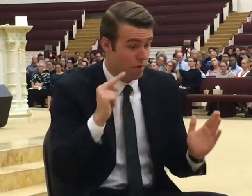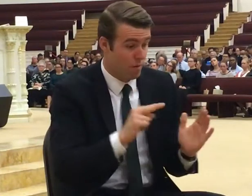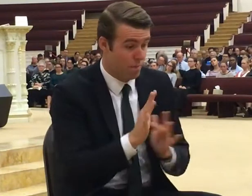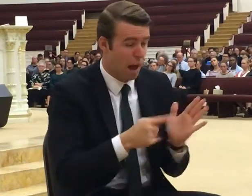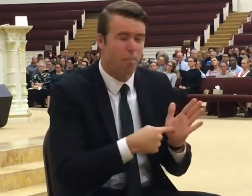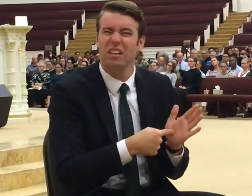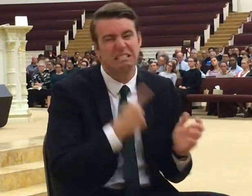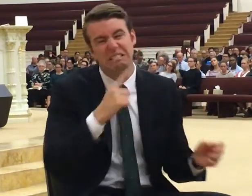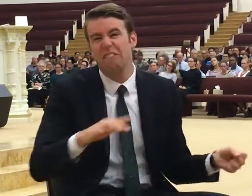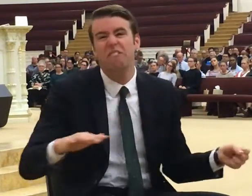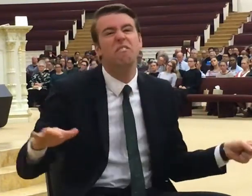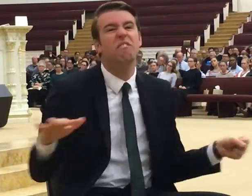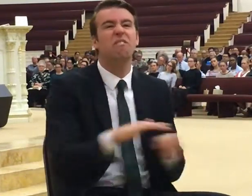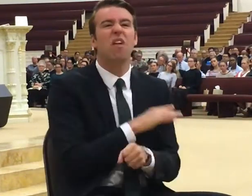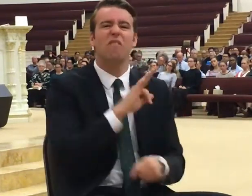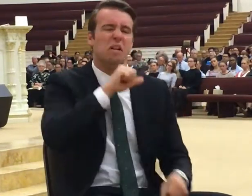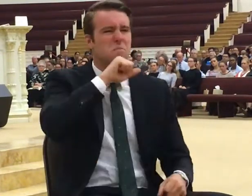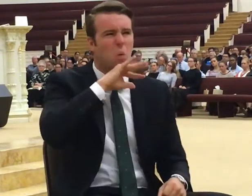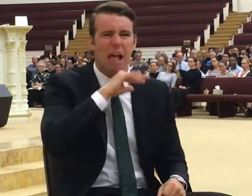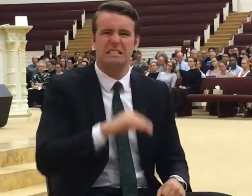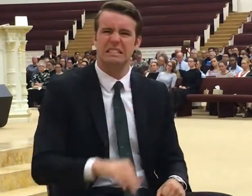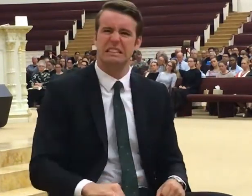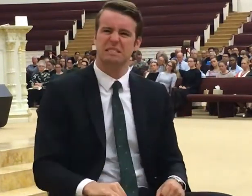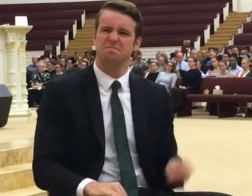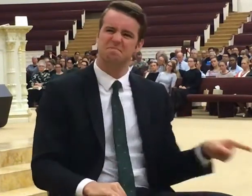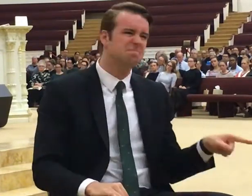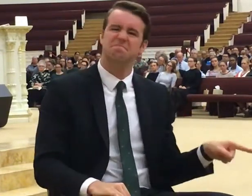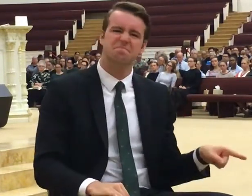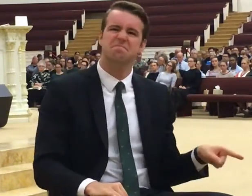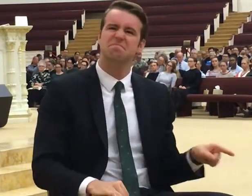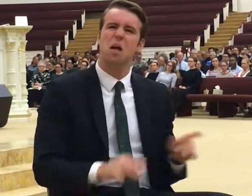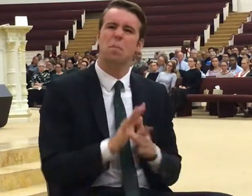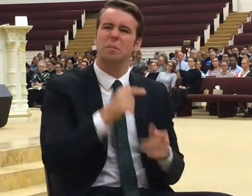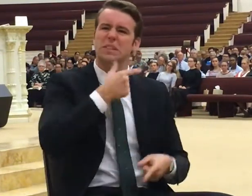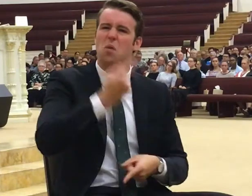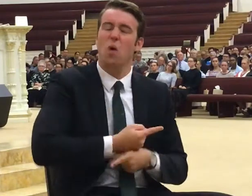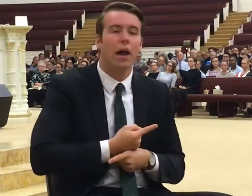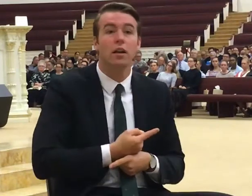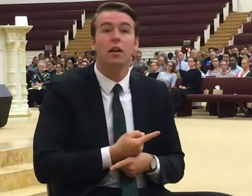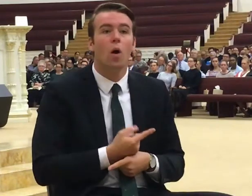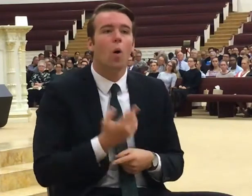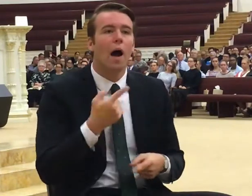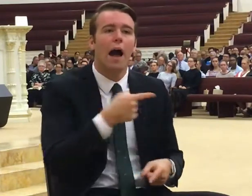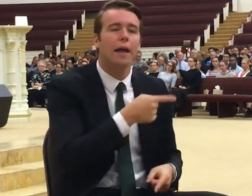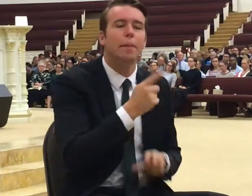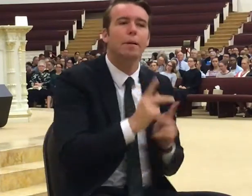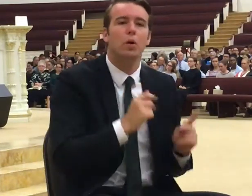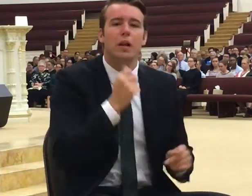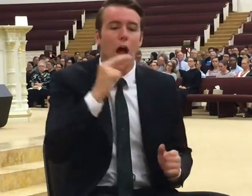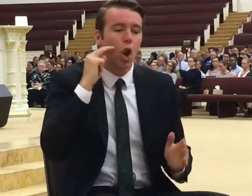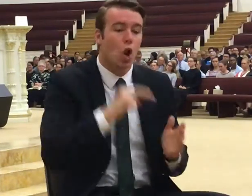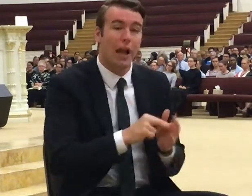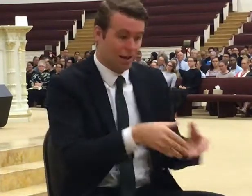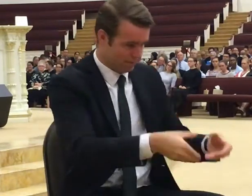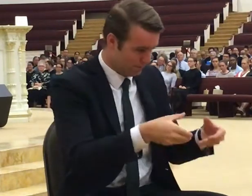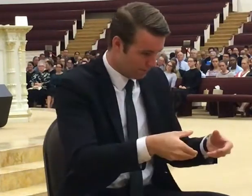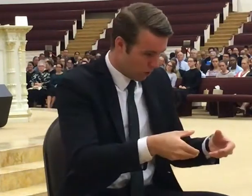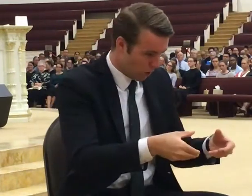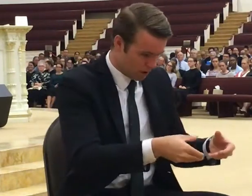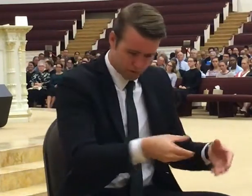being full of immoralities. Because you're no longer looking at the book, you're looking